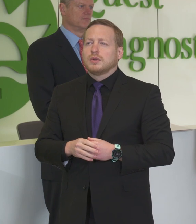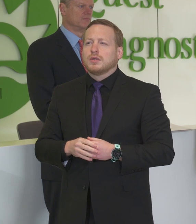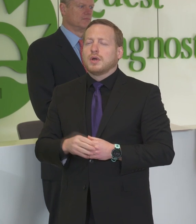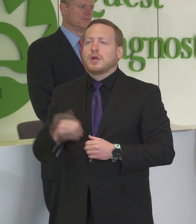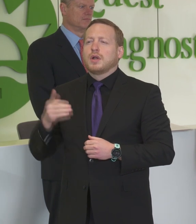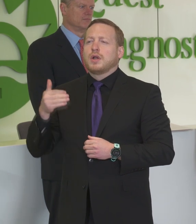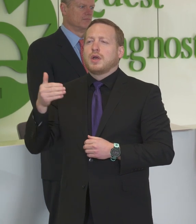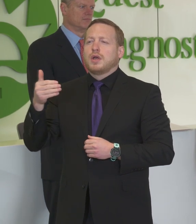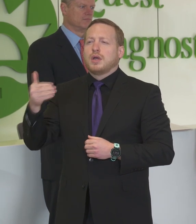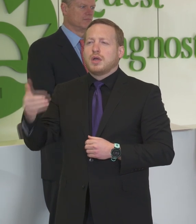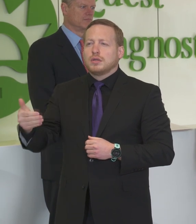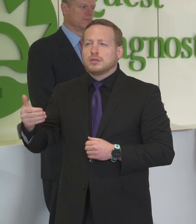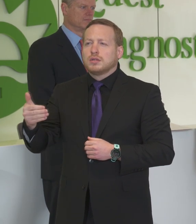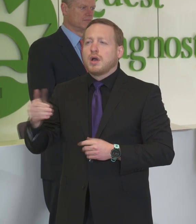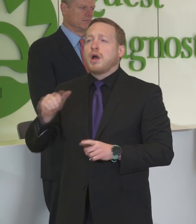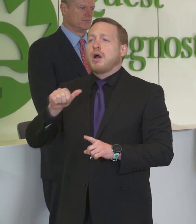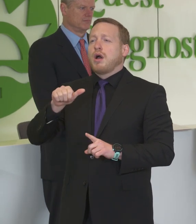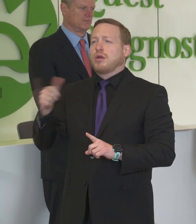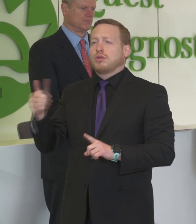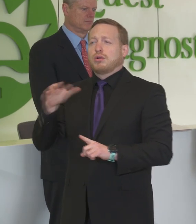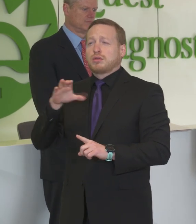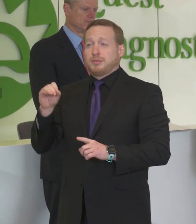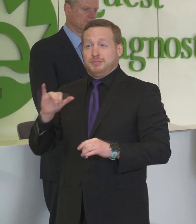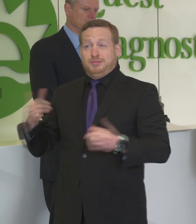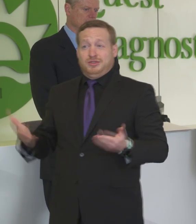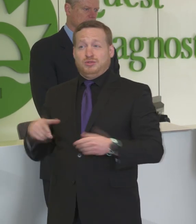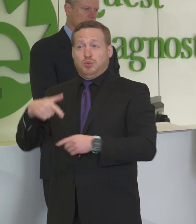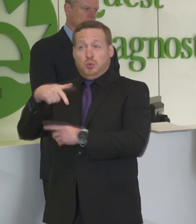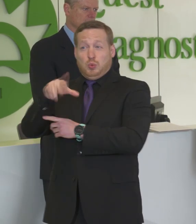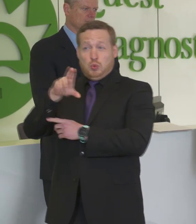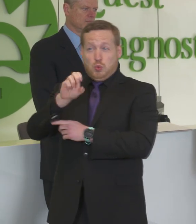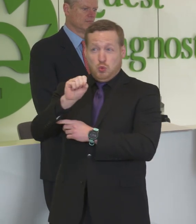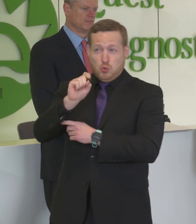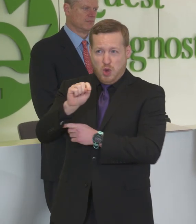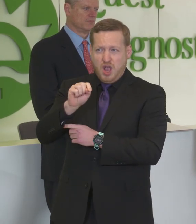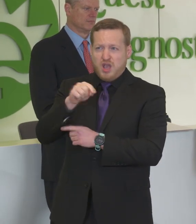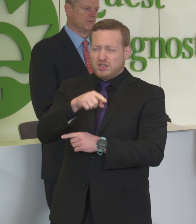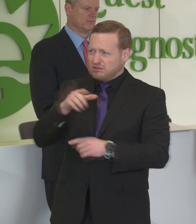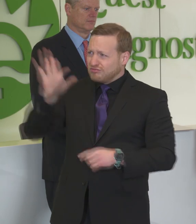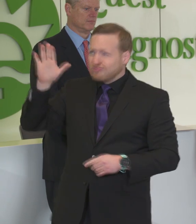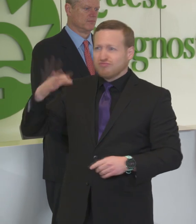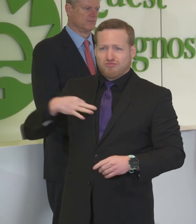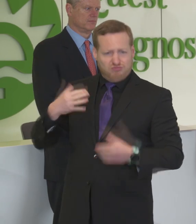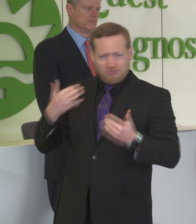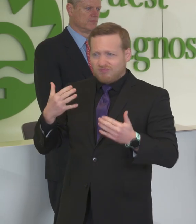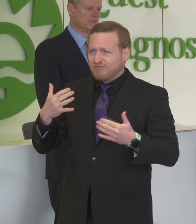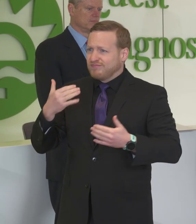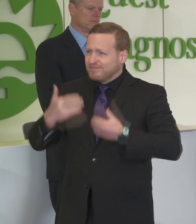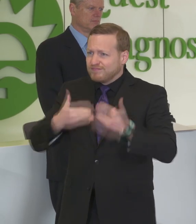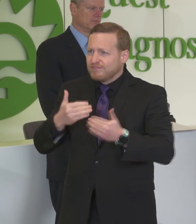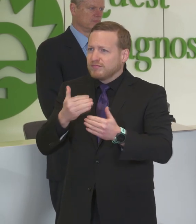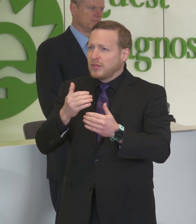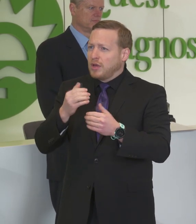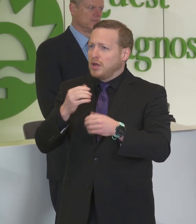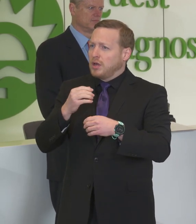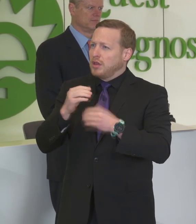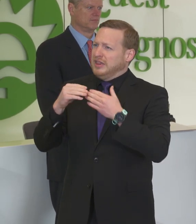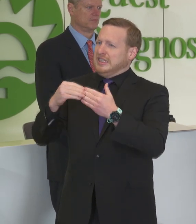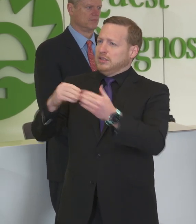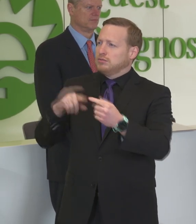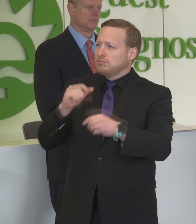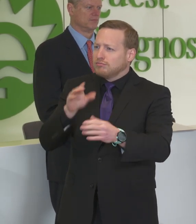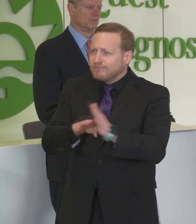companies such as Quest really step up to provide testing. So it will be this combination of the